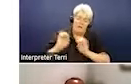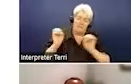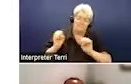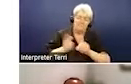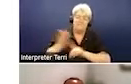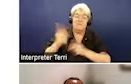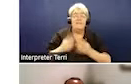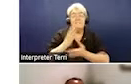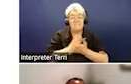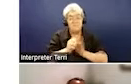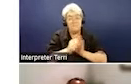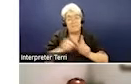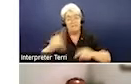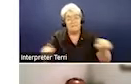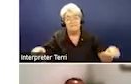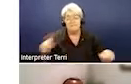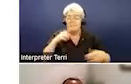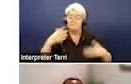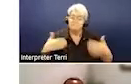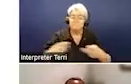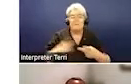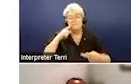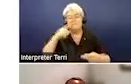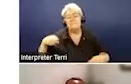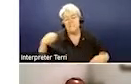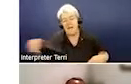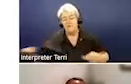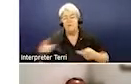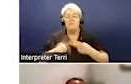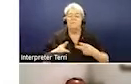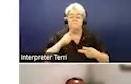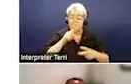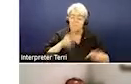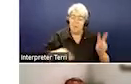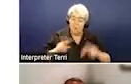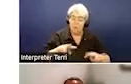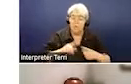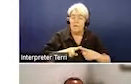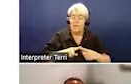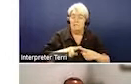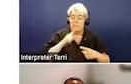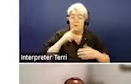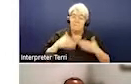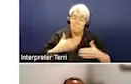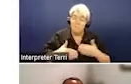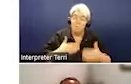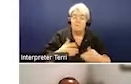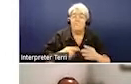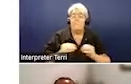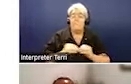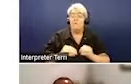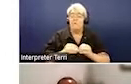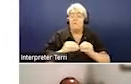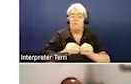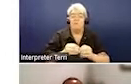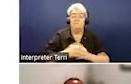wonderful directions. I believe this is featuring Seattle, but we're looking at the fact that we are moving progressively more. If you look at